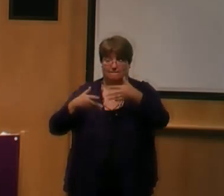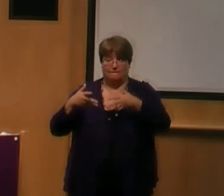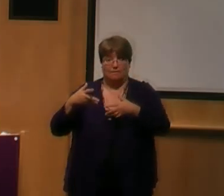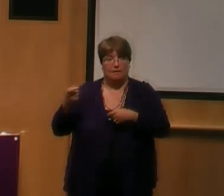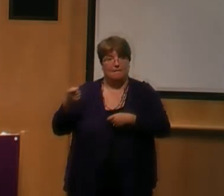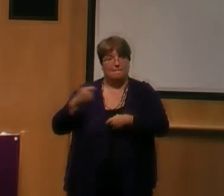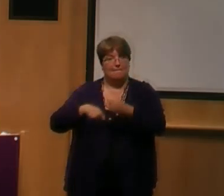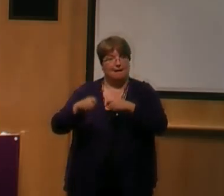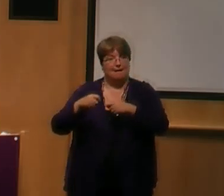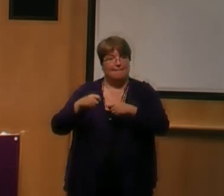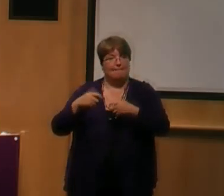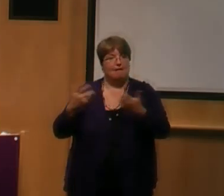a